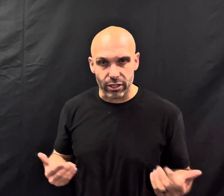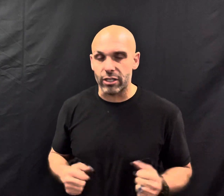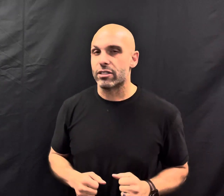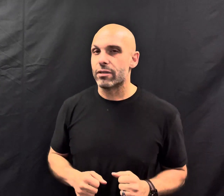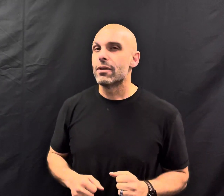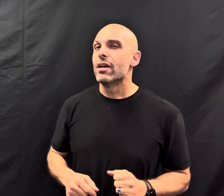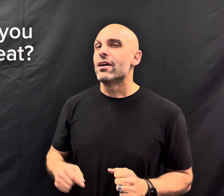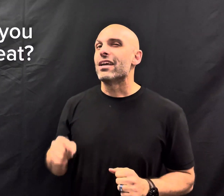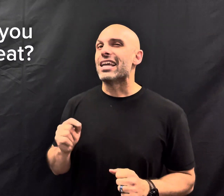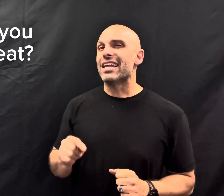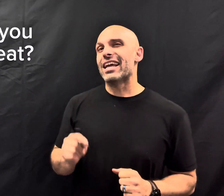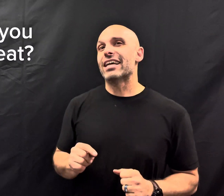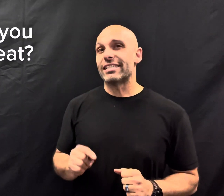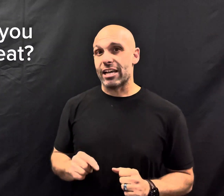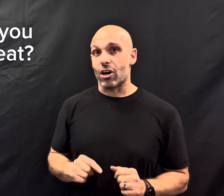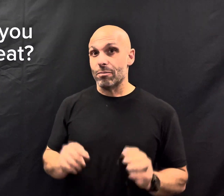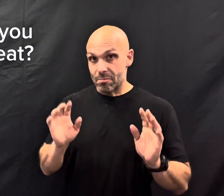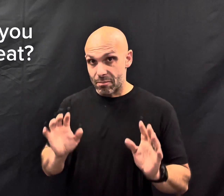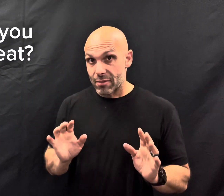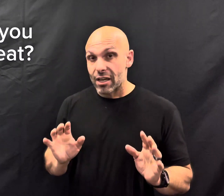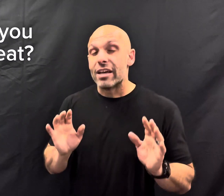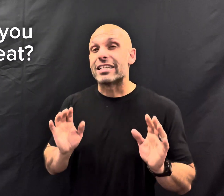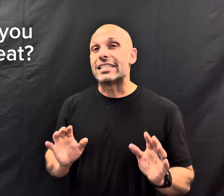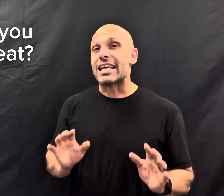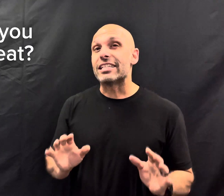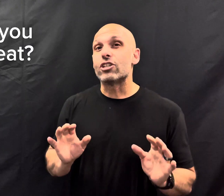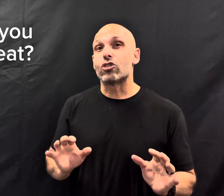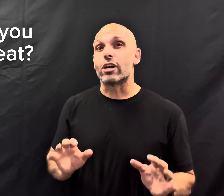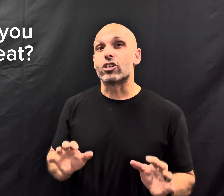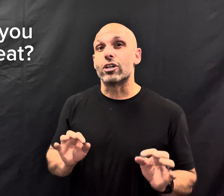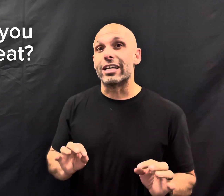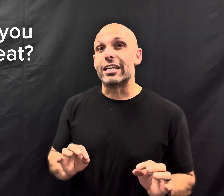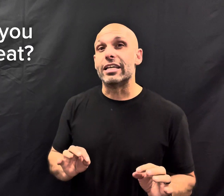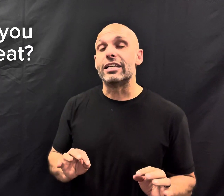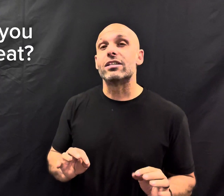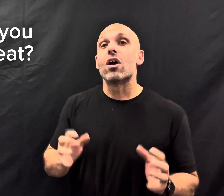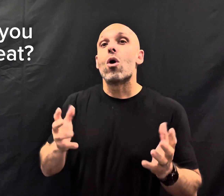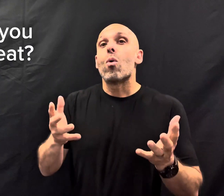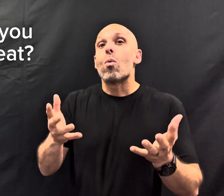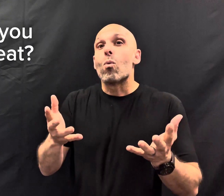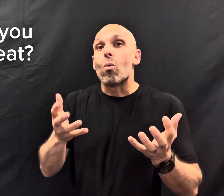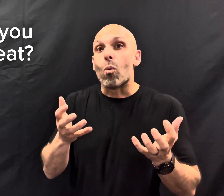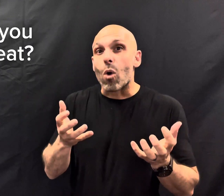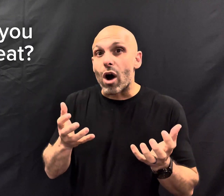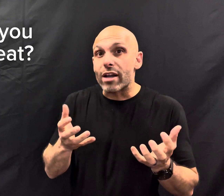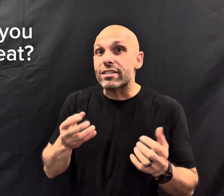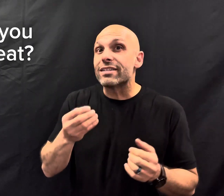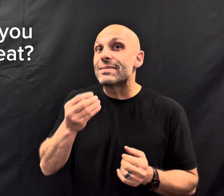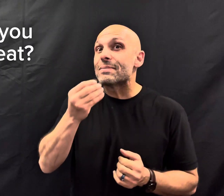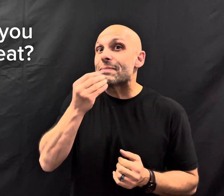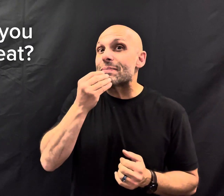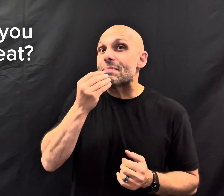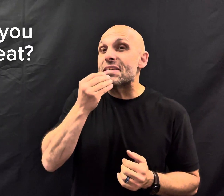eat? In ASL, the sentence structure is want,